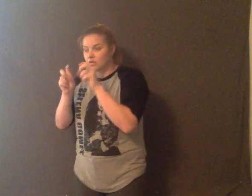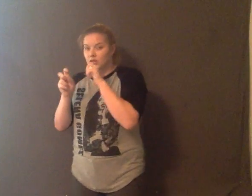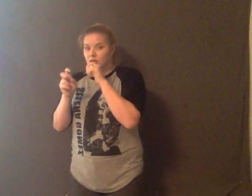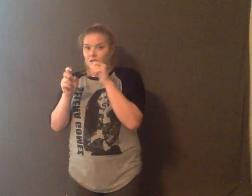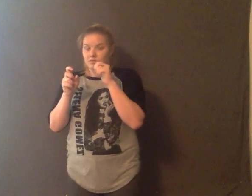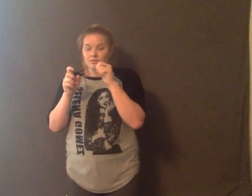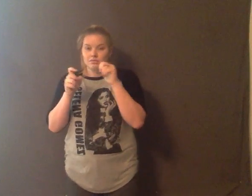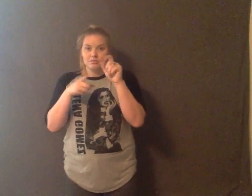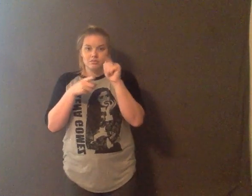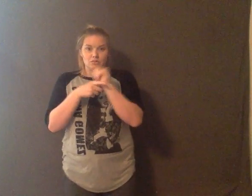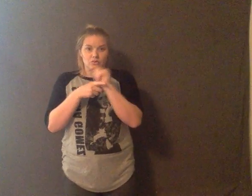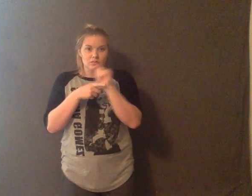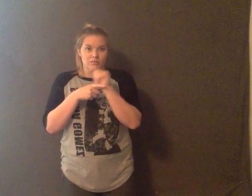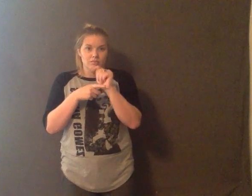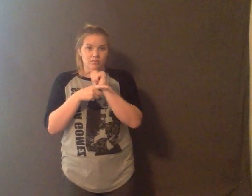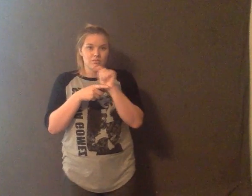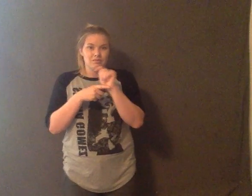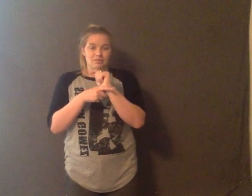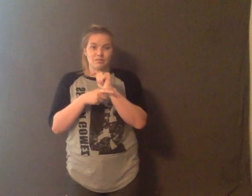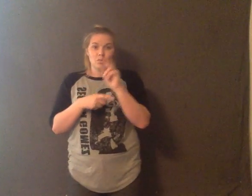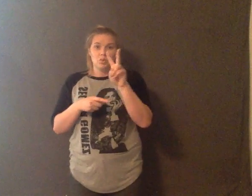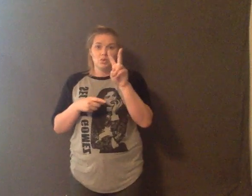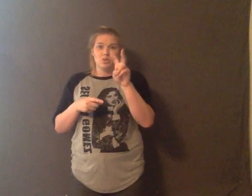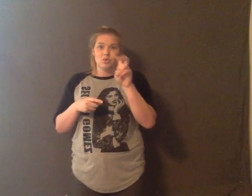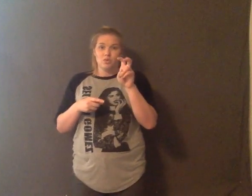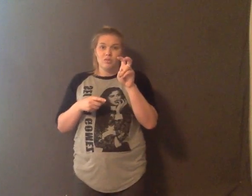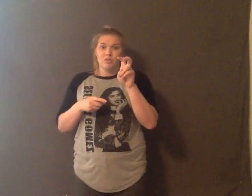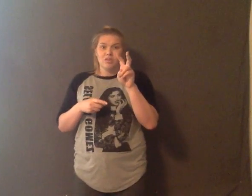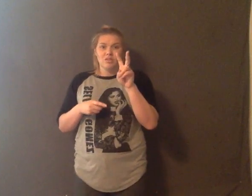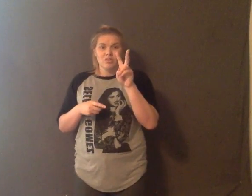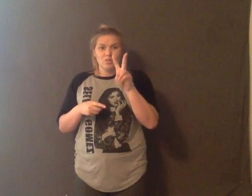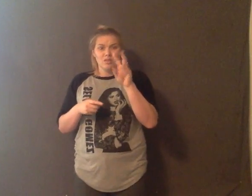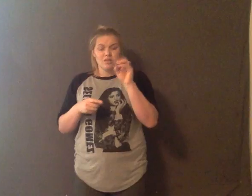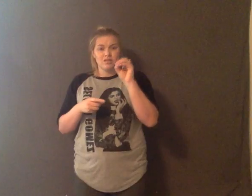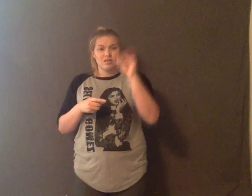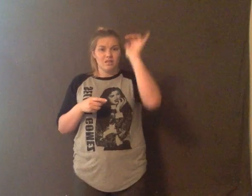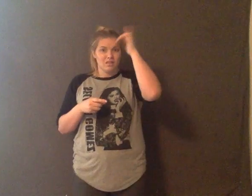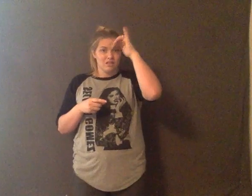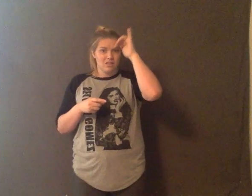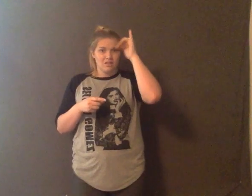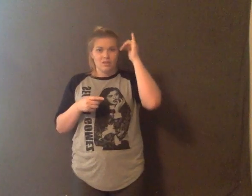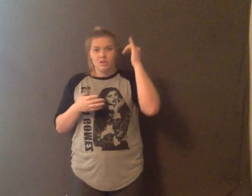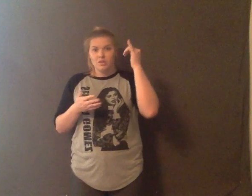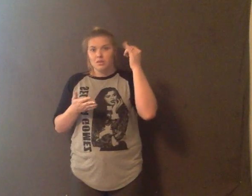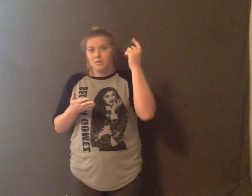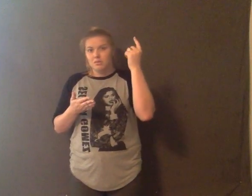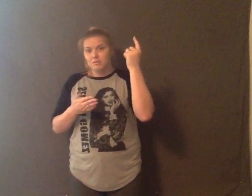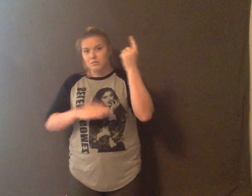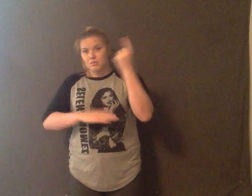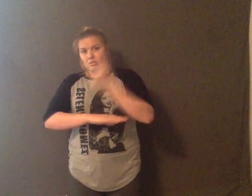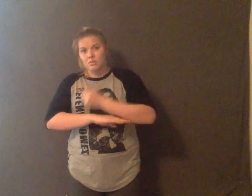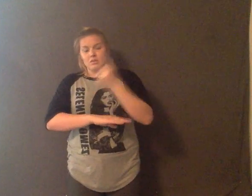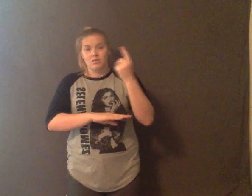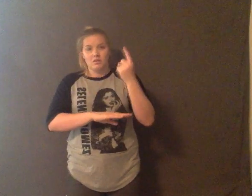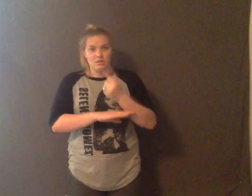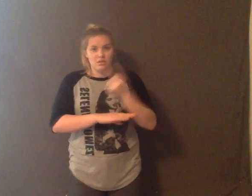time, the line speed now is going about 220 cows an hour. That gives you about somewhere around 4 cows per minute, so that's 15